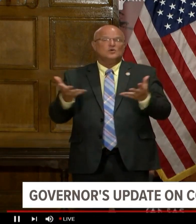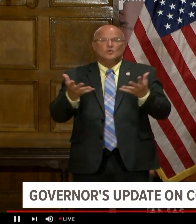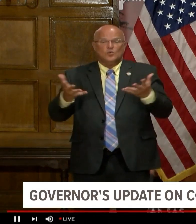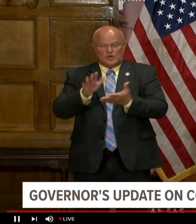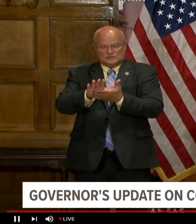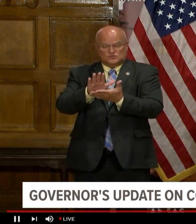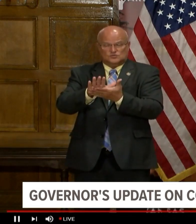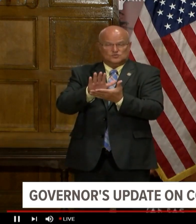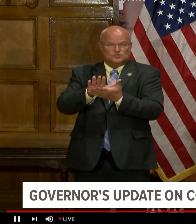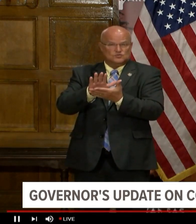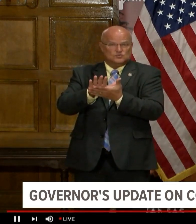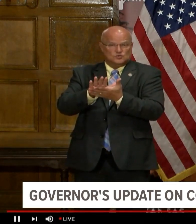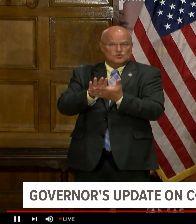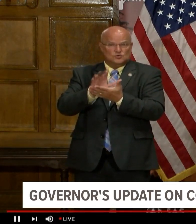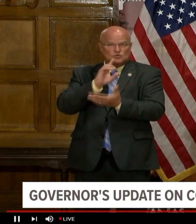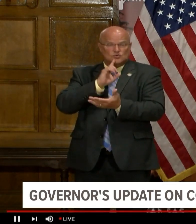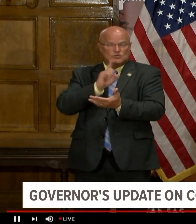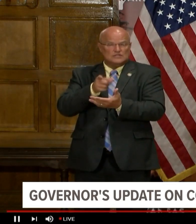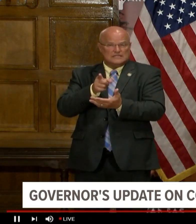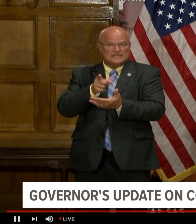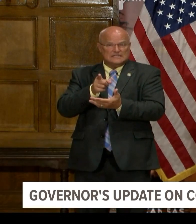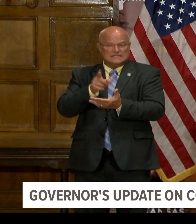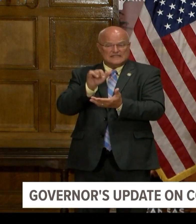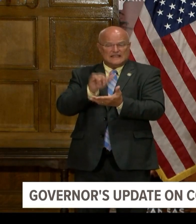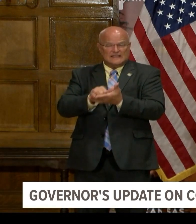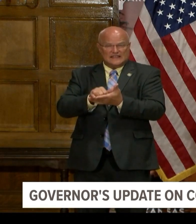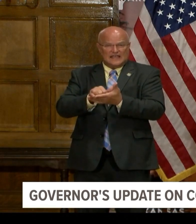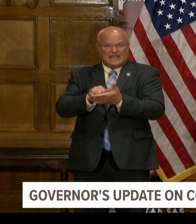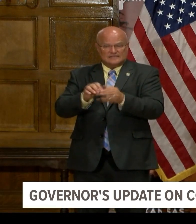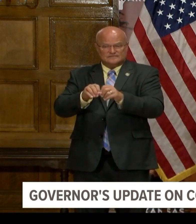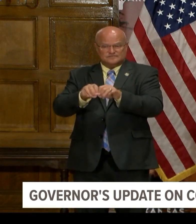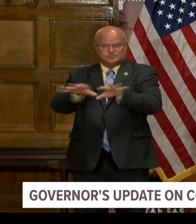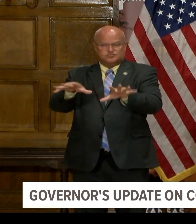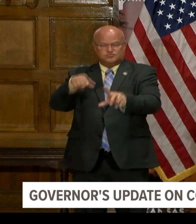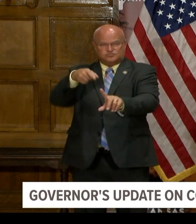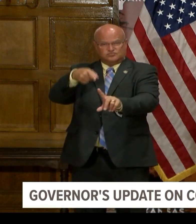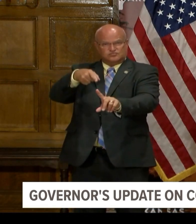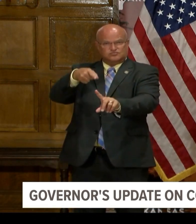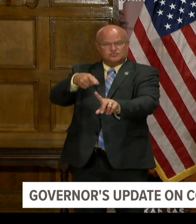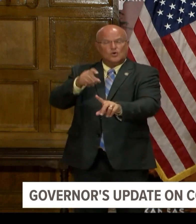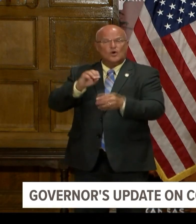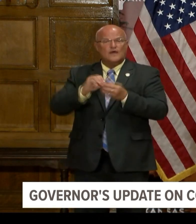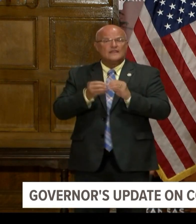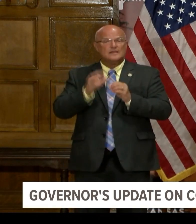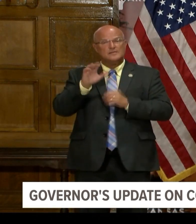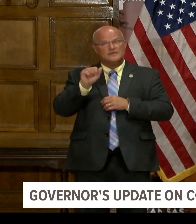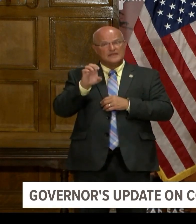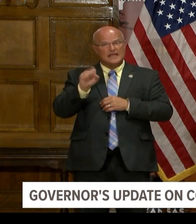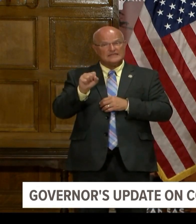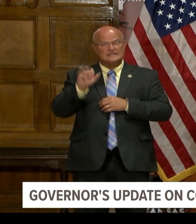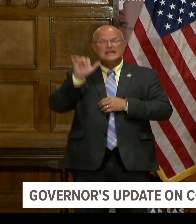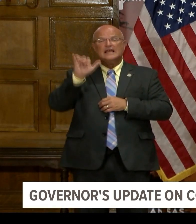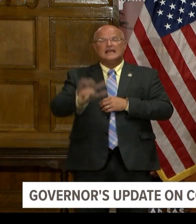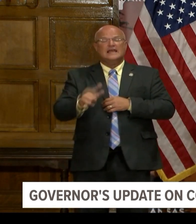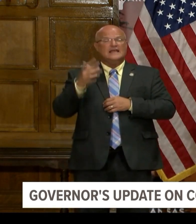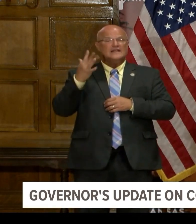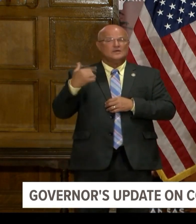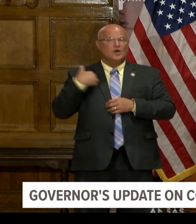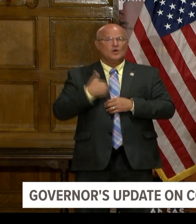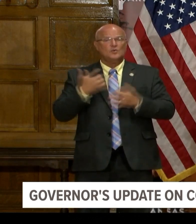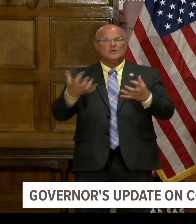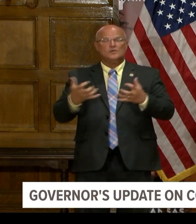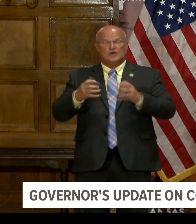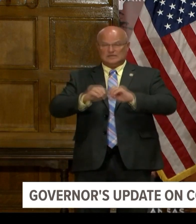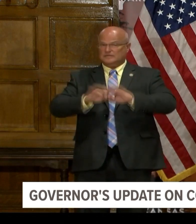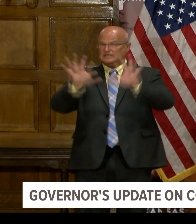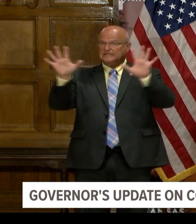school is that outbreak in, or the number of cases? And that's why we want to be